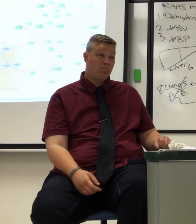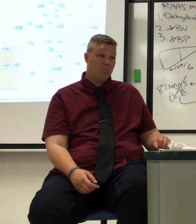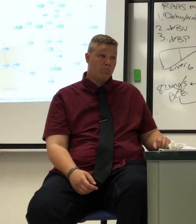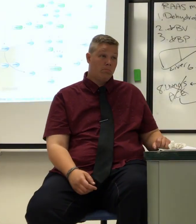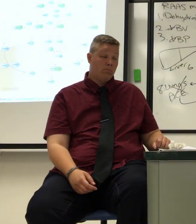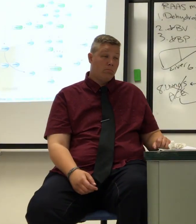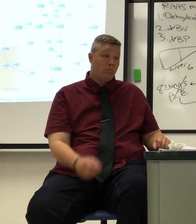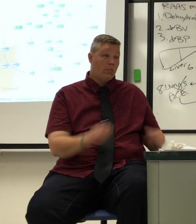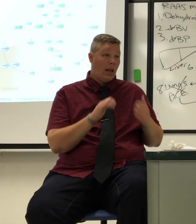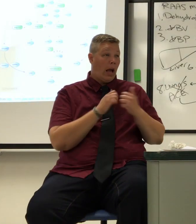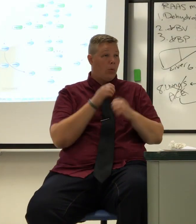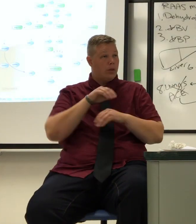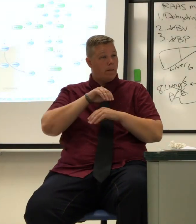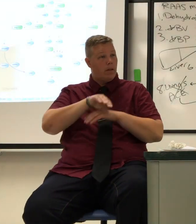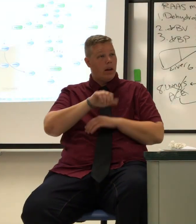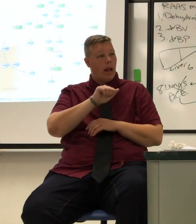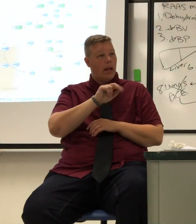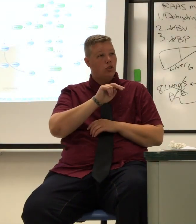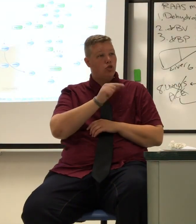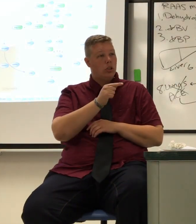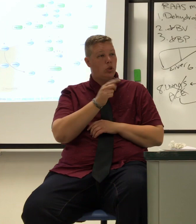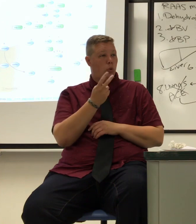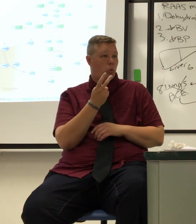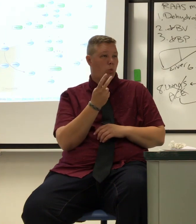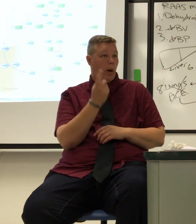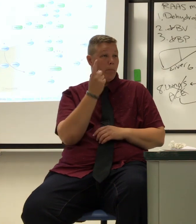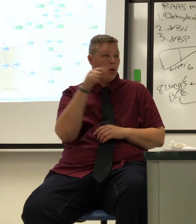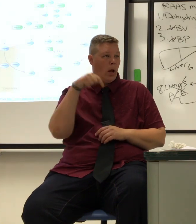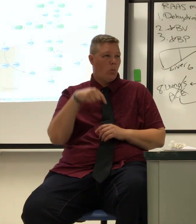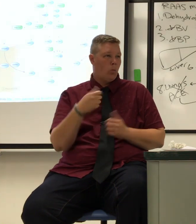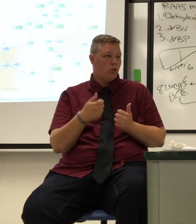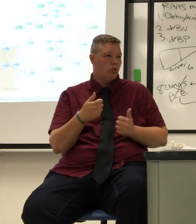What's the effect on ANG2? Up or down?